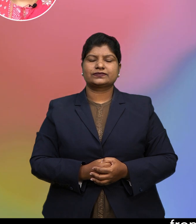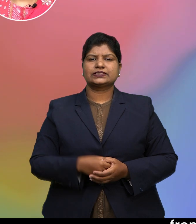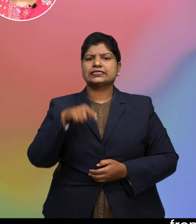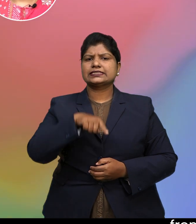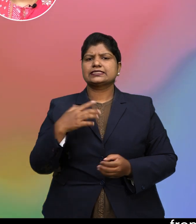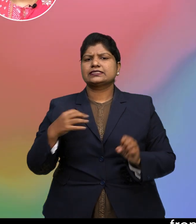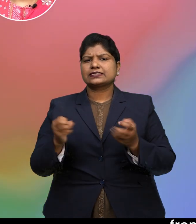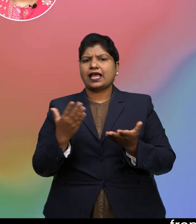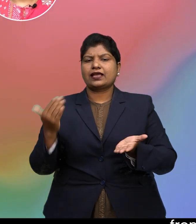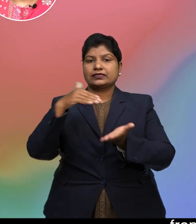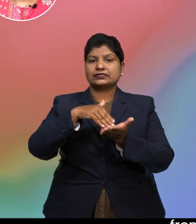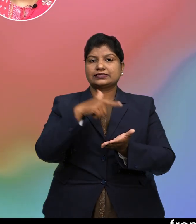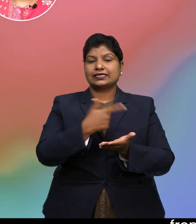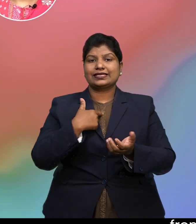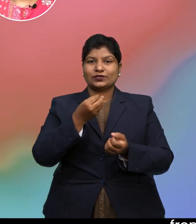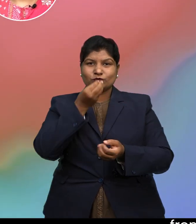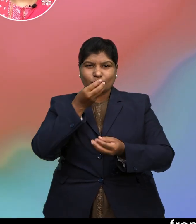originates from the digestive canal